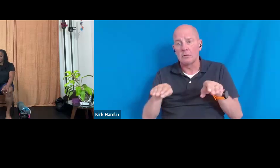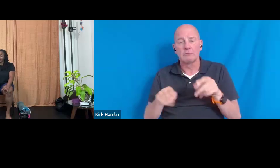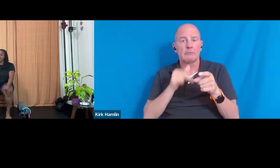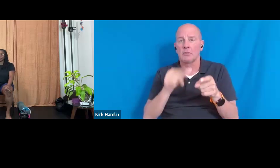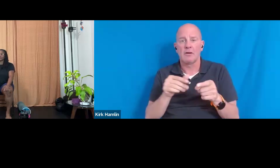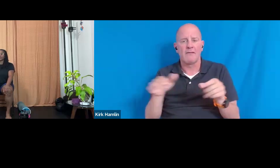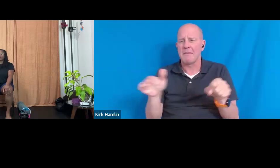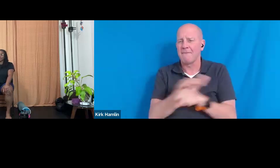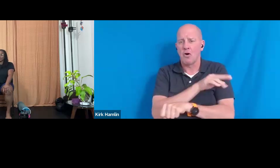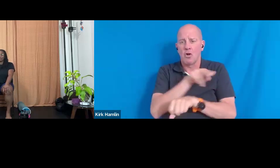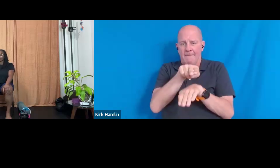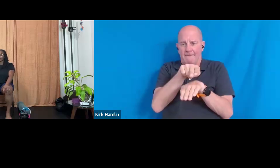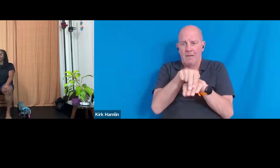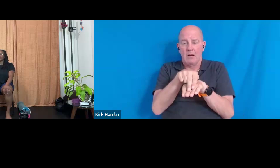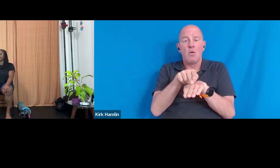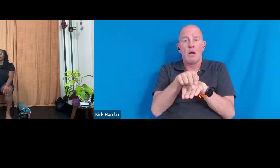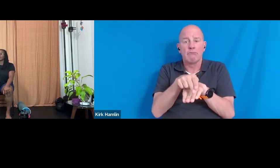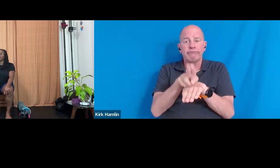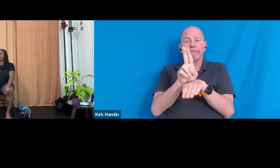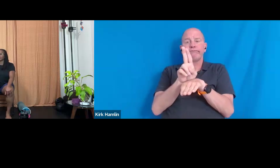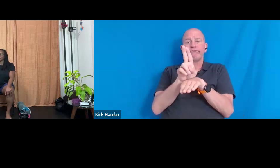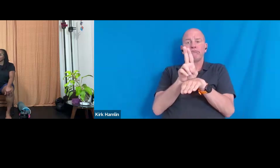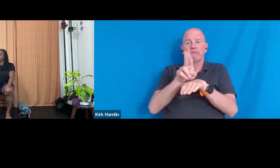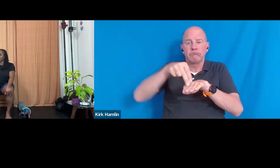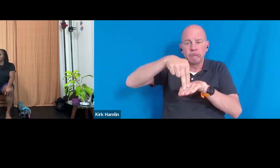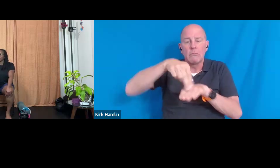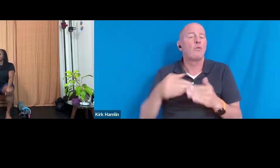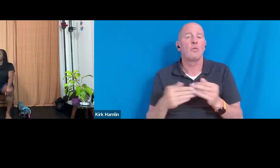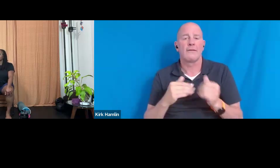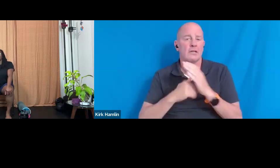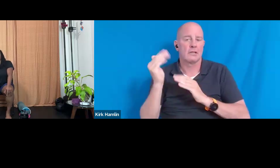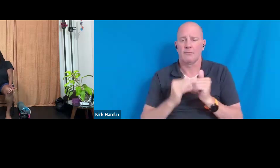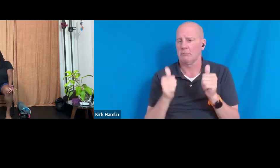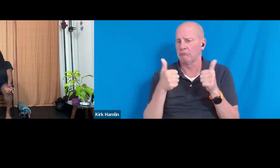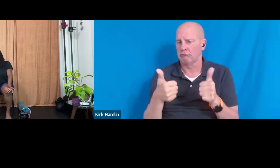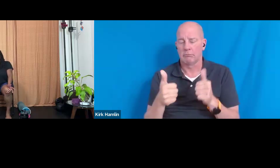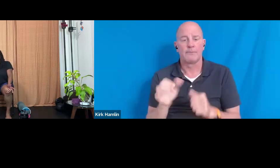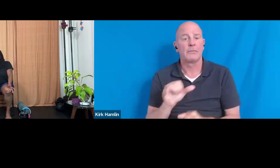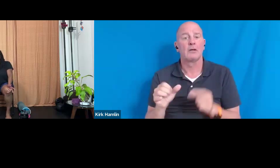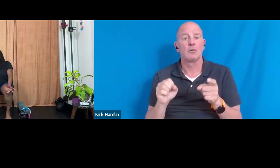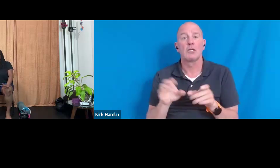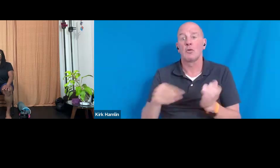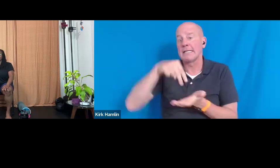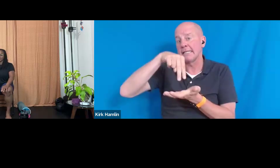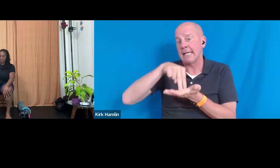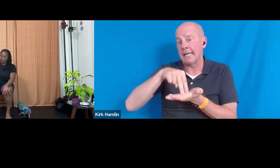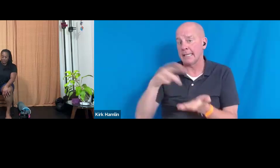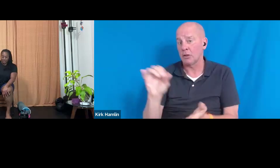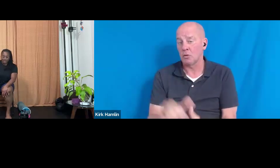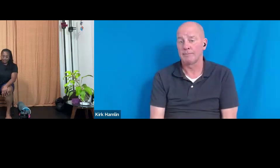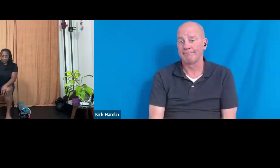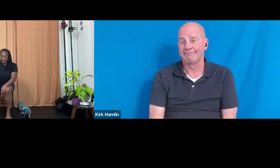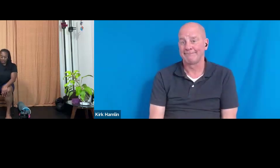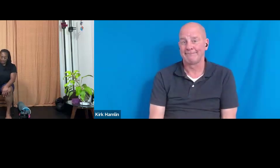totally flat. If you want to elevate on a pillow, go for it, whatever is comfortable. And then you could also do it standing.